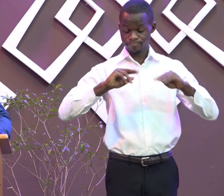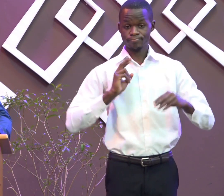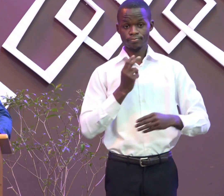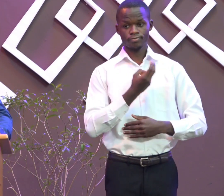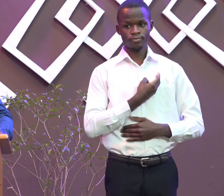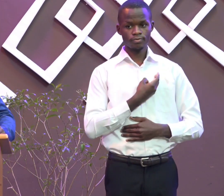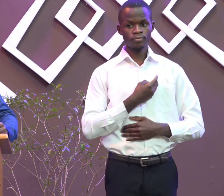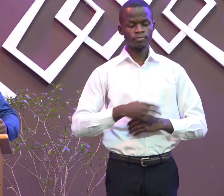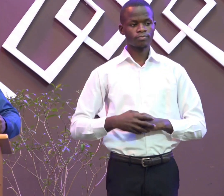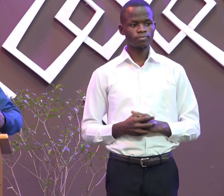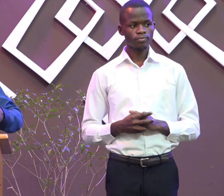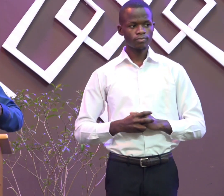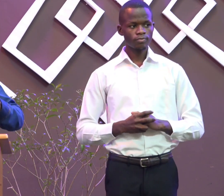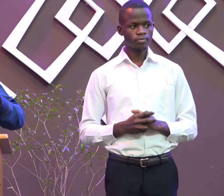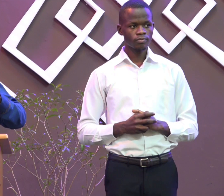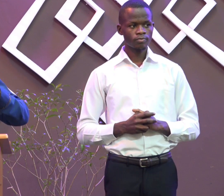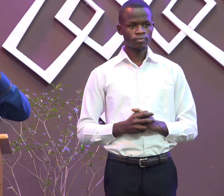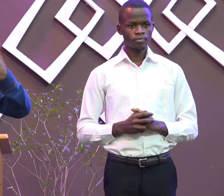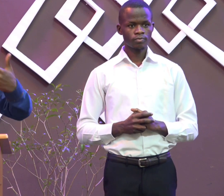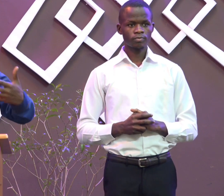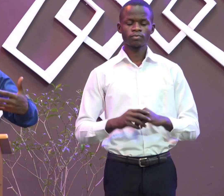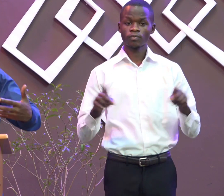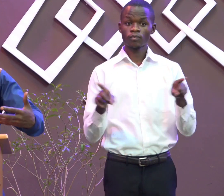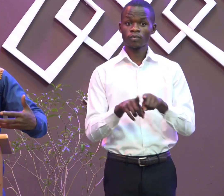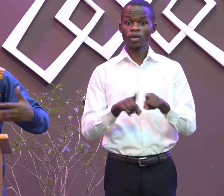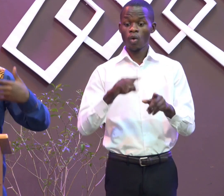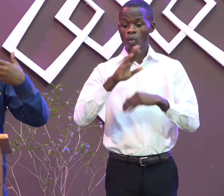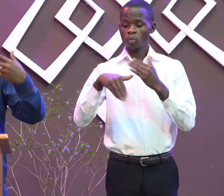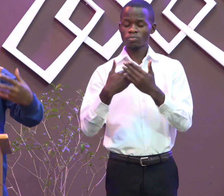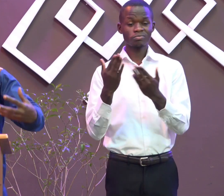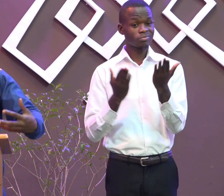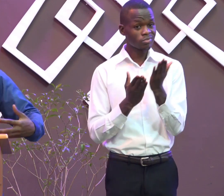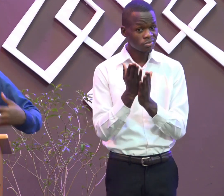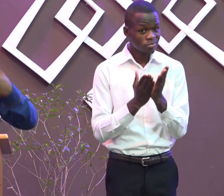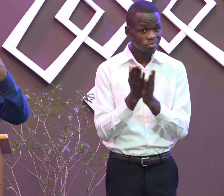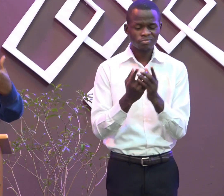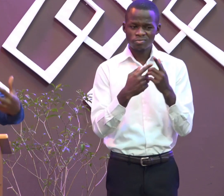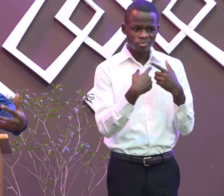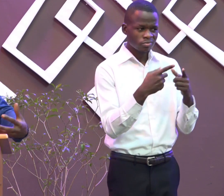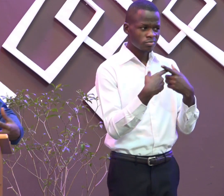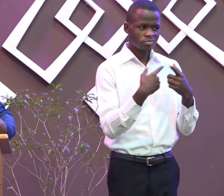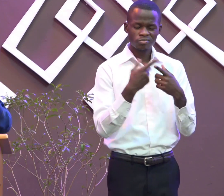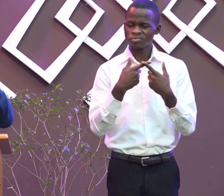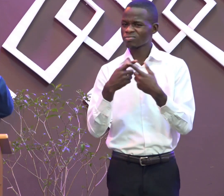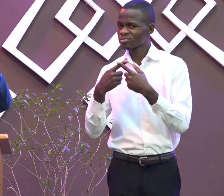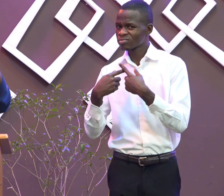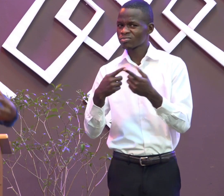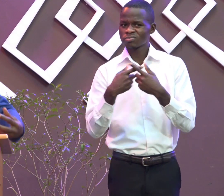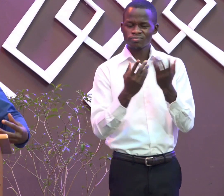out whatever bishop has deposited in our lives. Services zibaddenga nyingi tubaddenga ne covering services